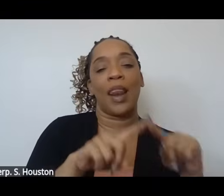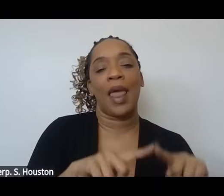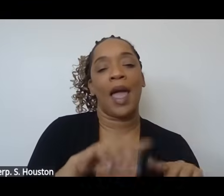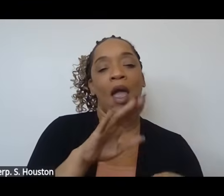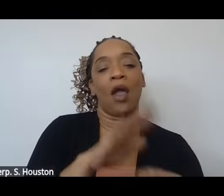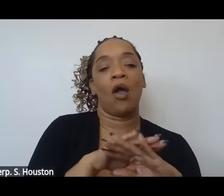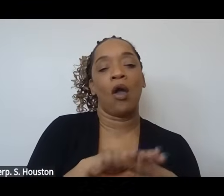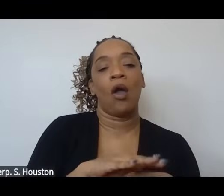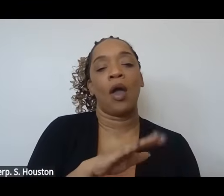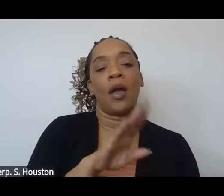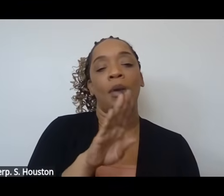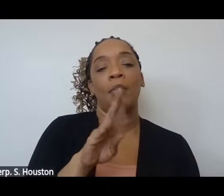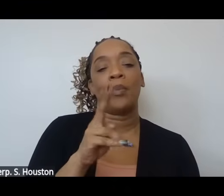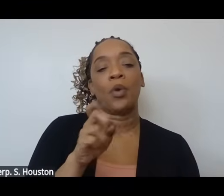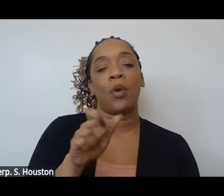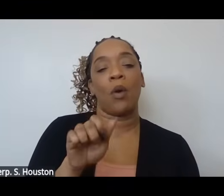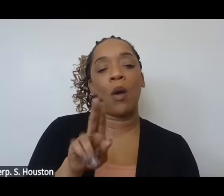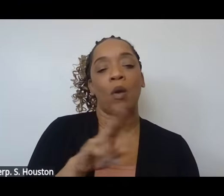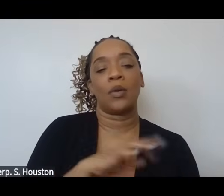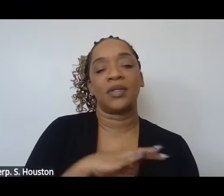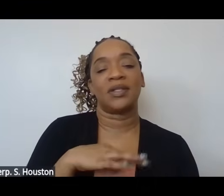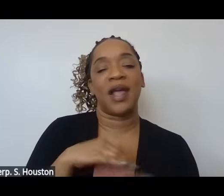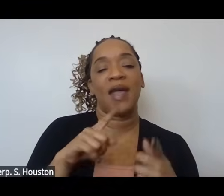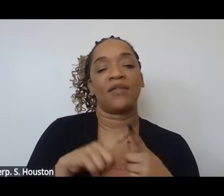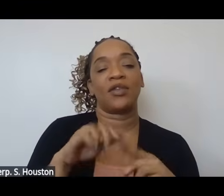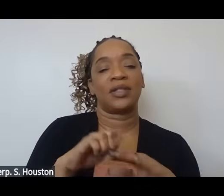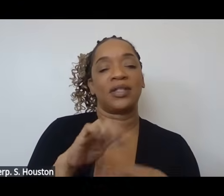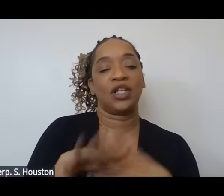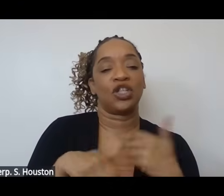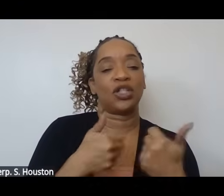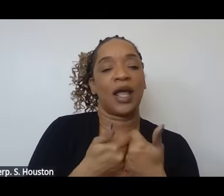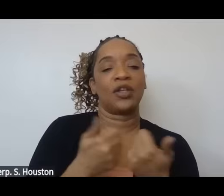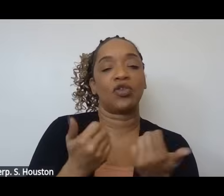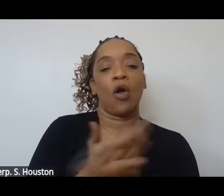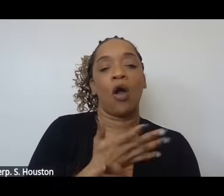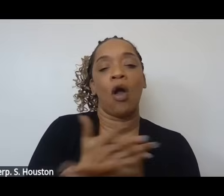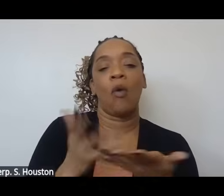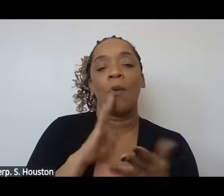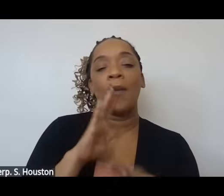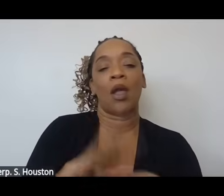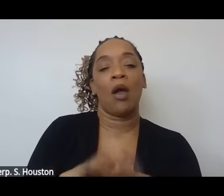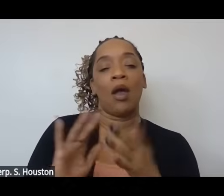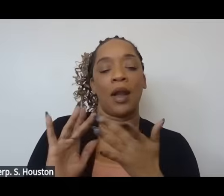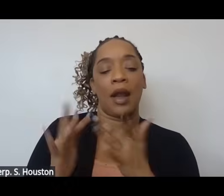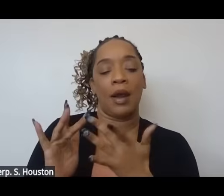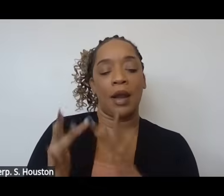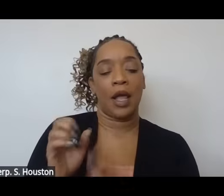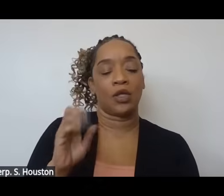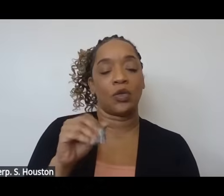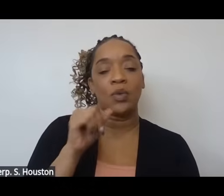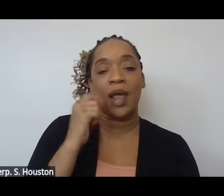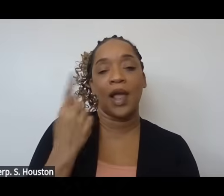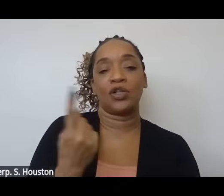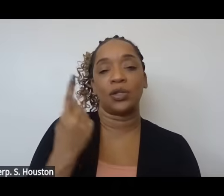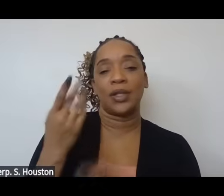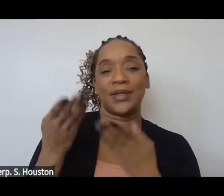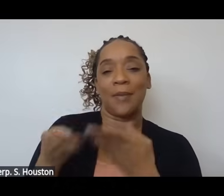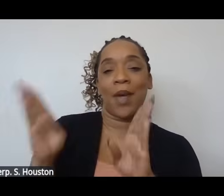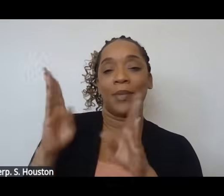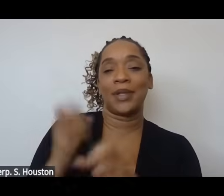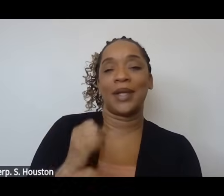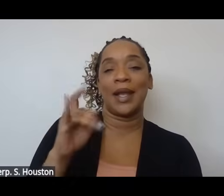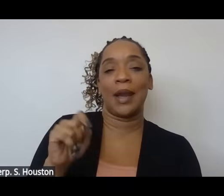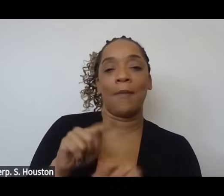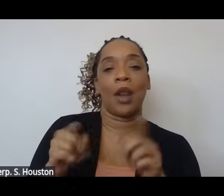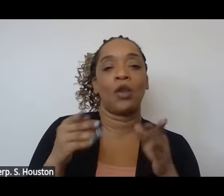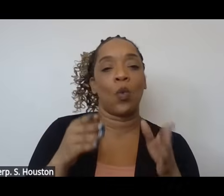just go online. Responses go online. So not only does the public get it, but it's another avenue for you guys to get it as well, where